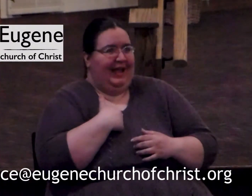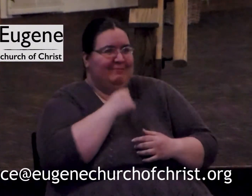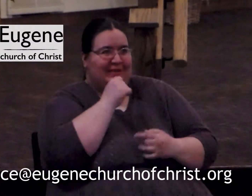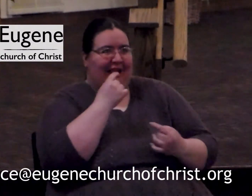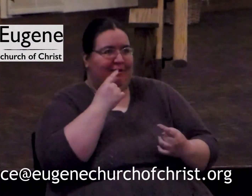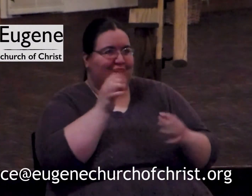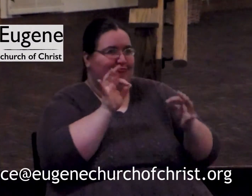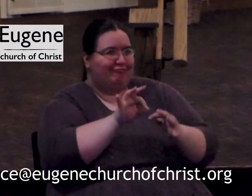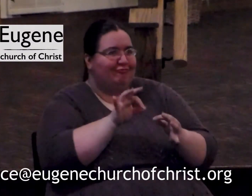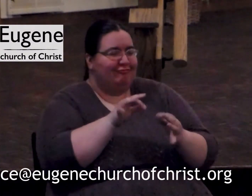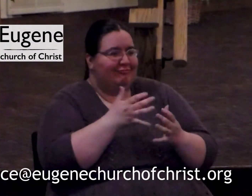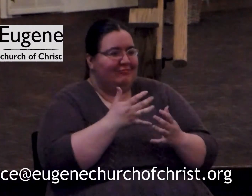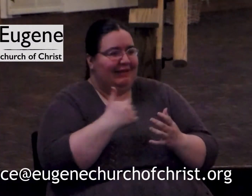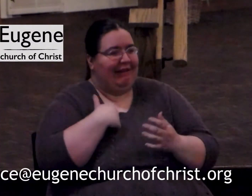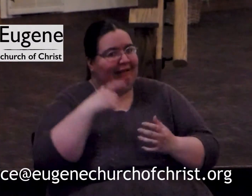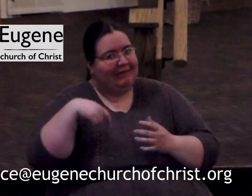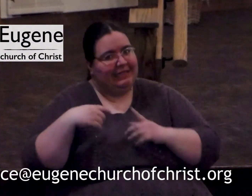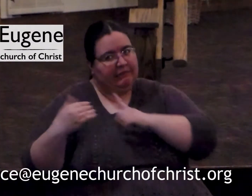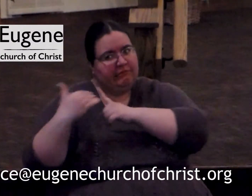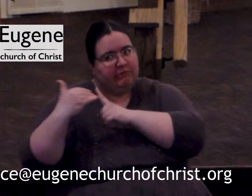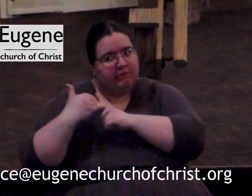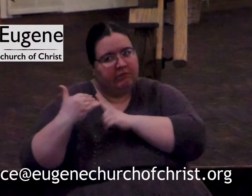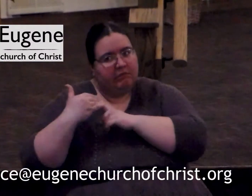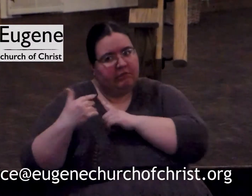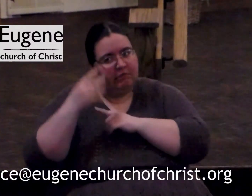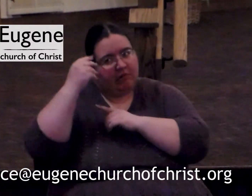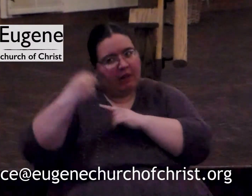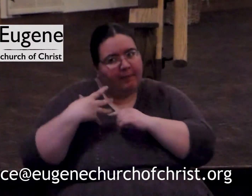there. And I need reminders.